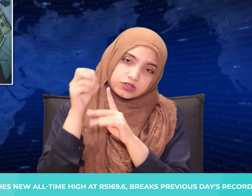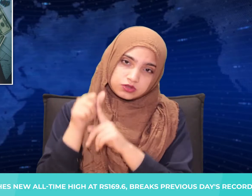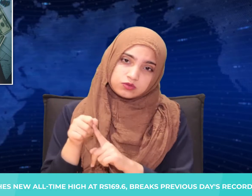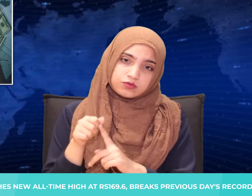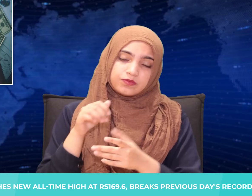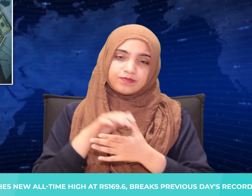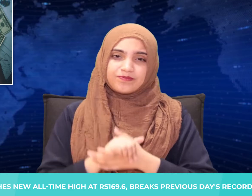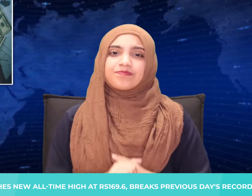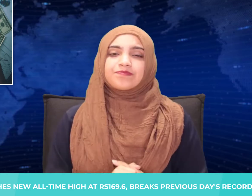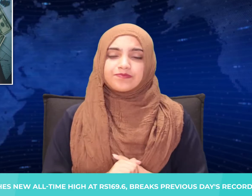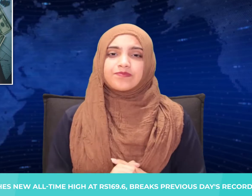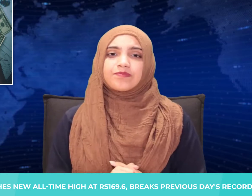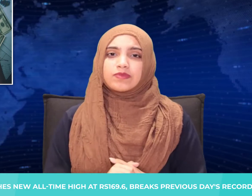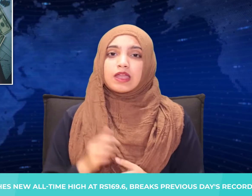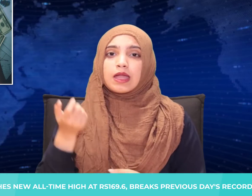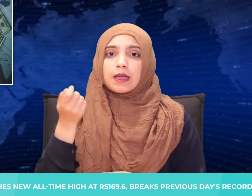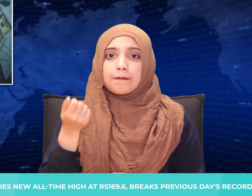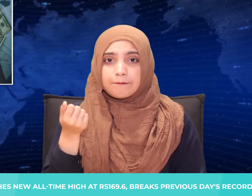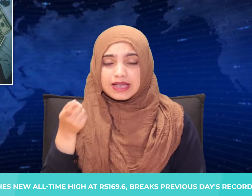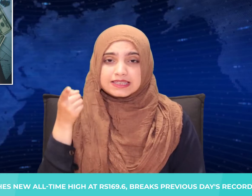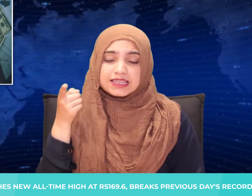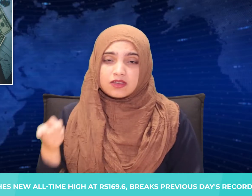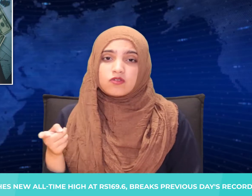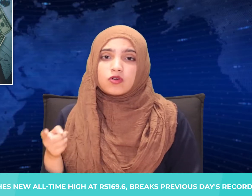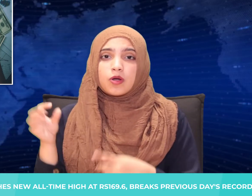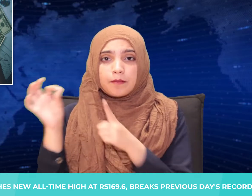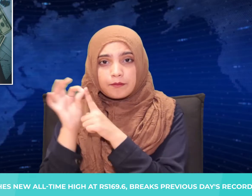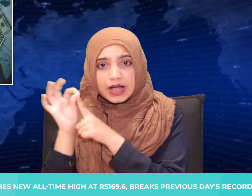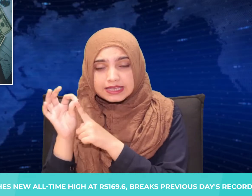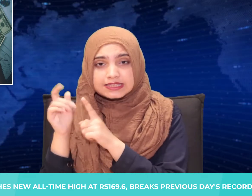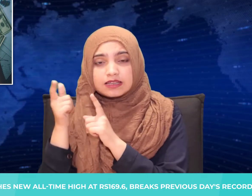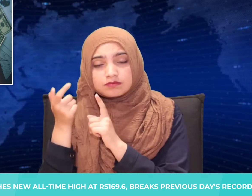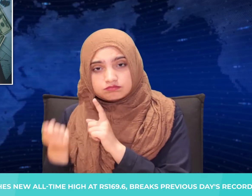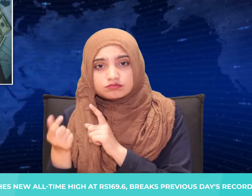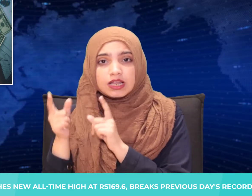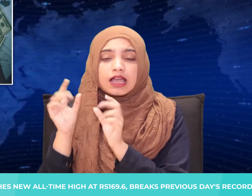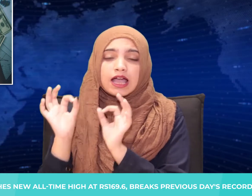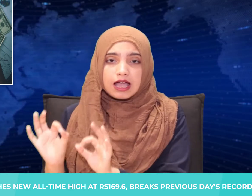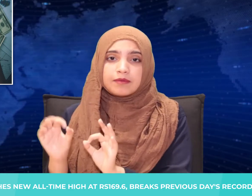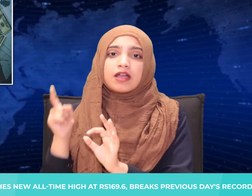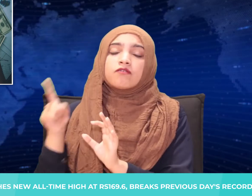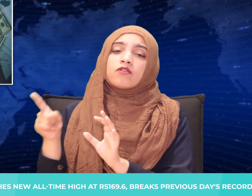The rupee, which has been termed the worst performing currency in Asia, seems to